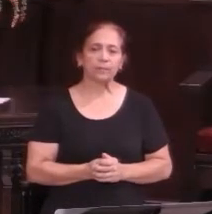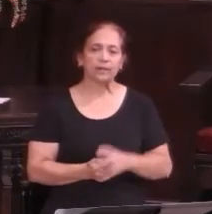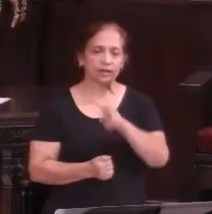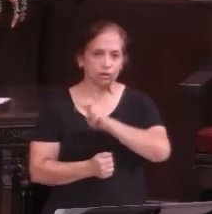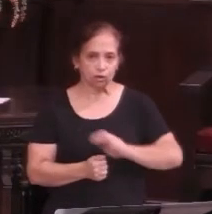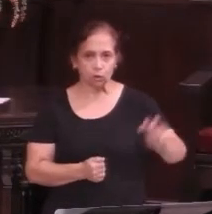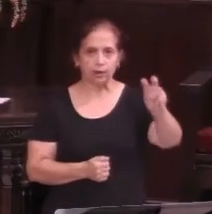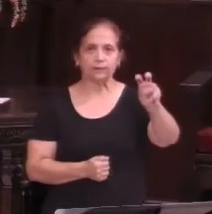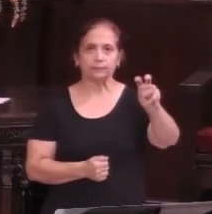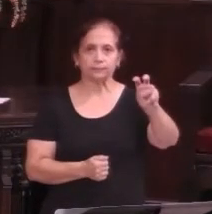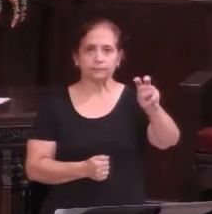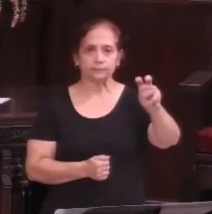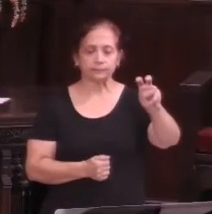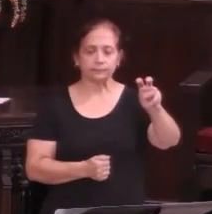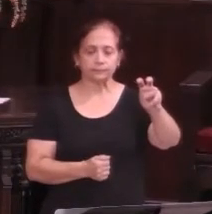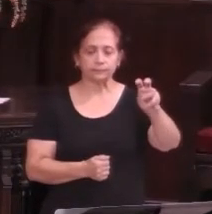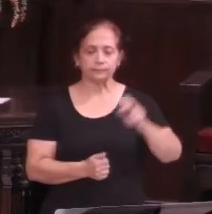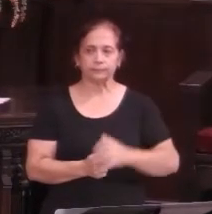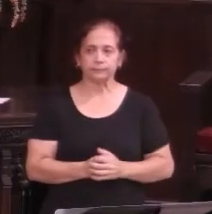Journeying,